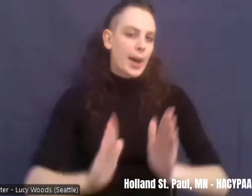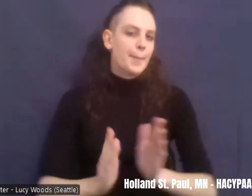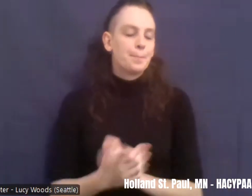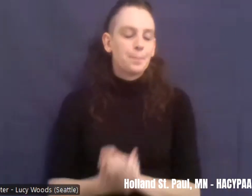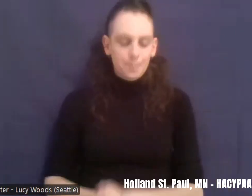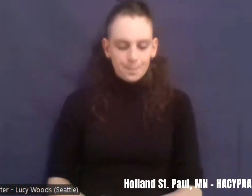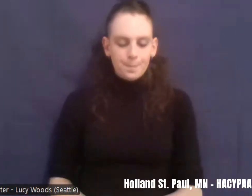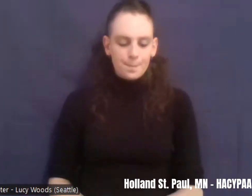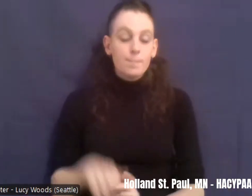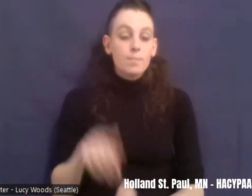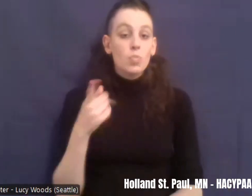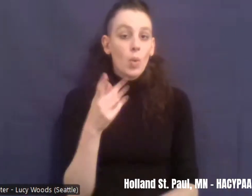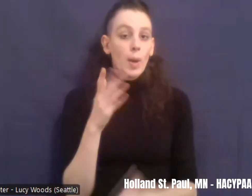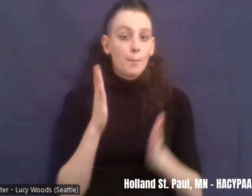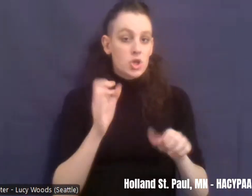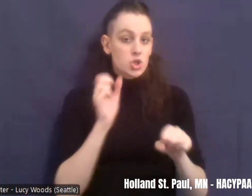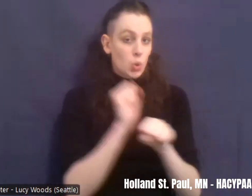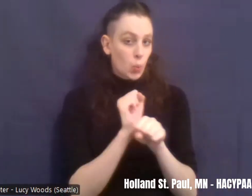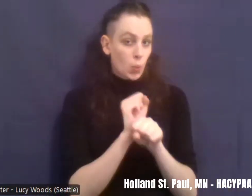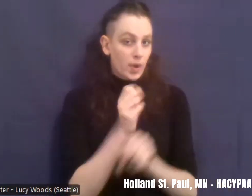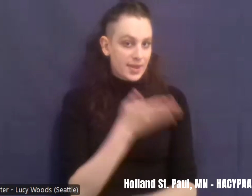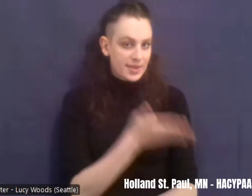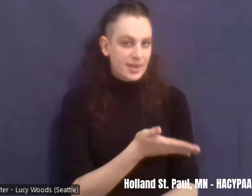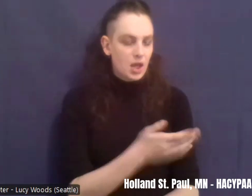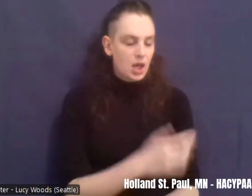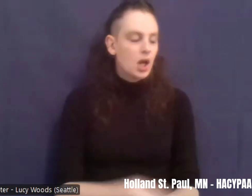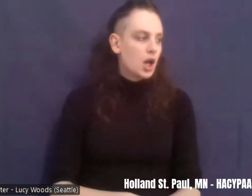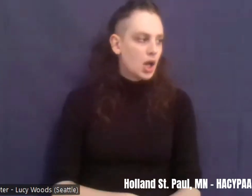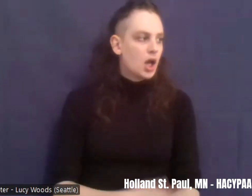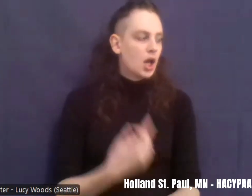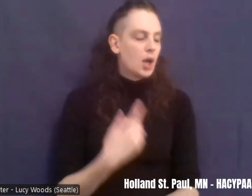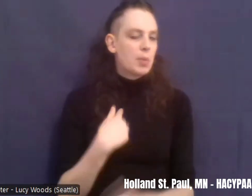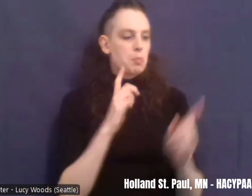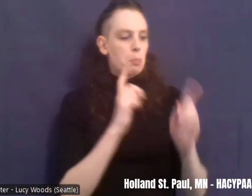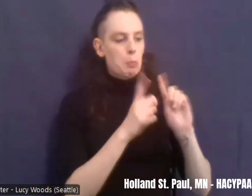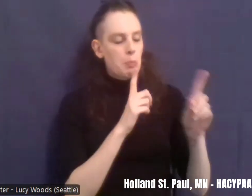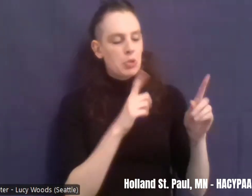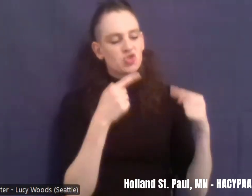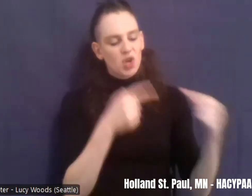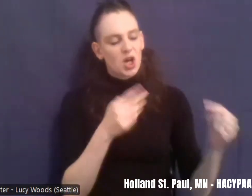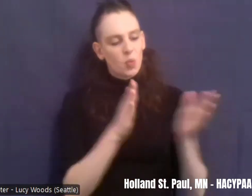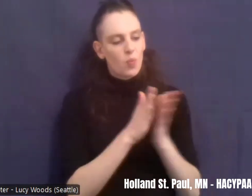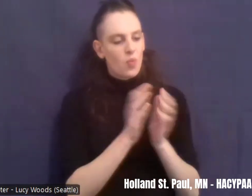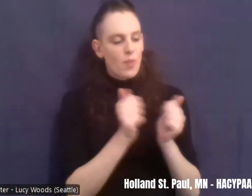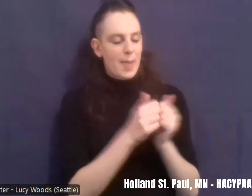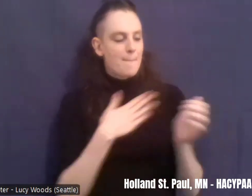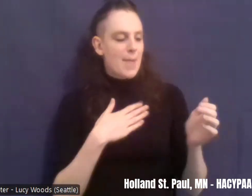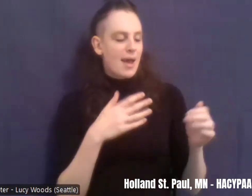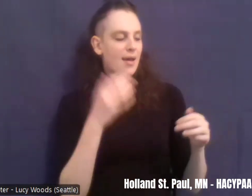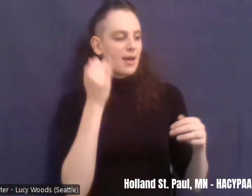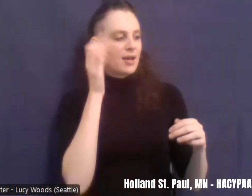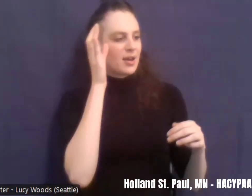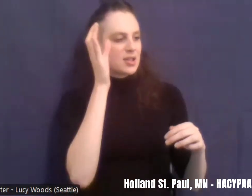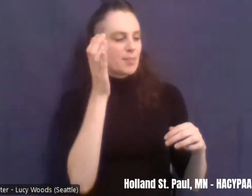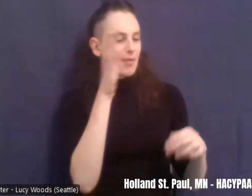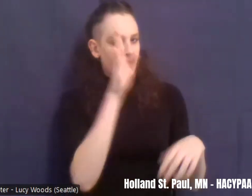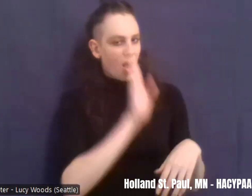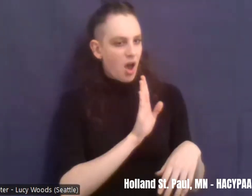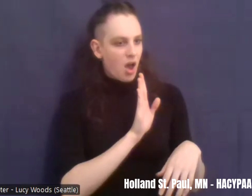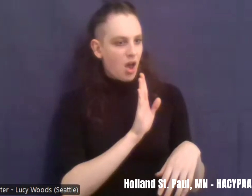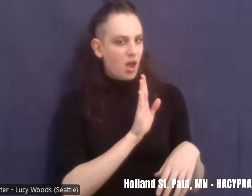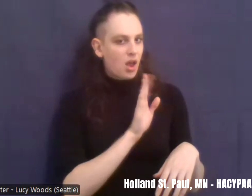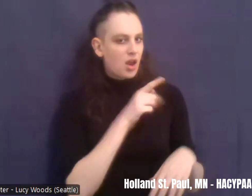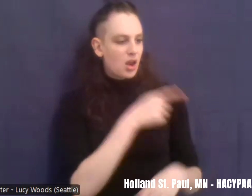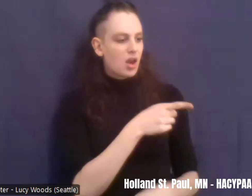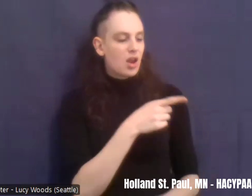one of the workers there, like I was talking to him about how I was like struggling with my conception of God. And he was like, what makes you think that like your